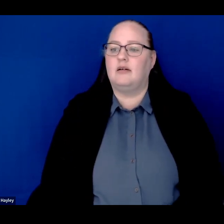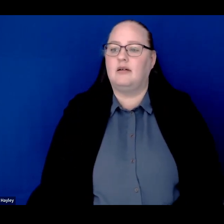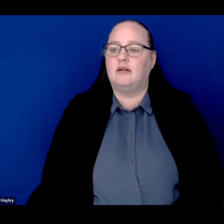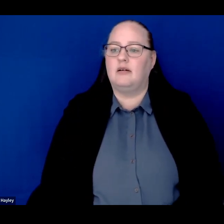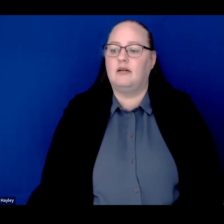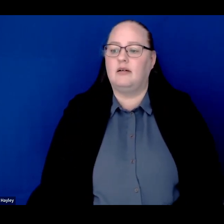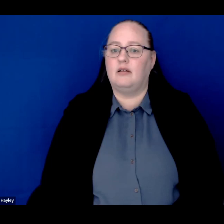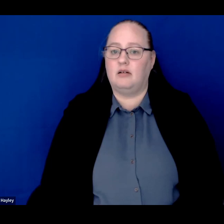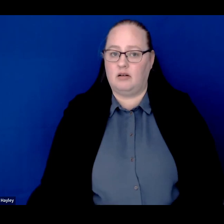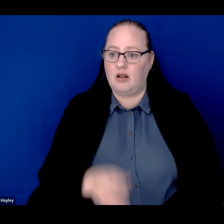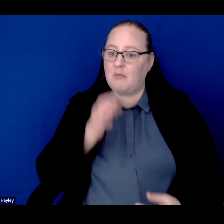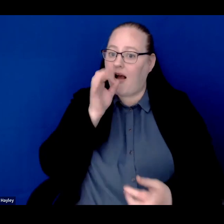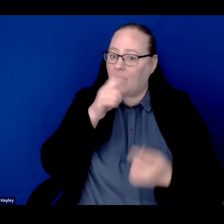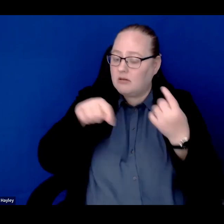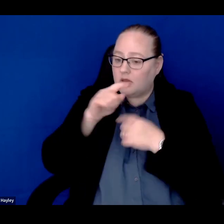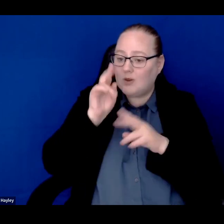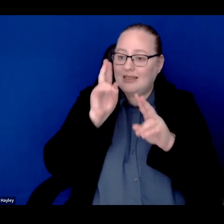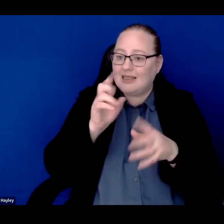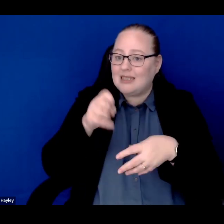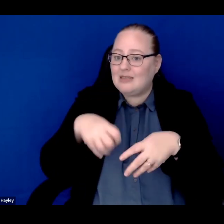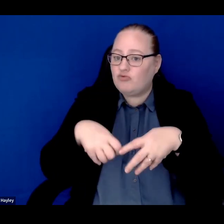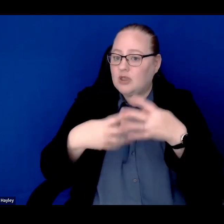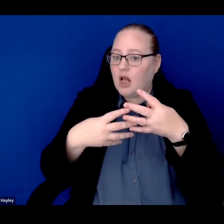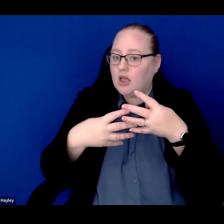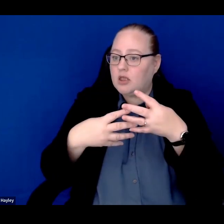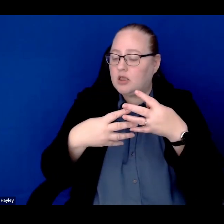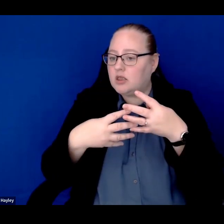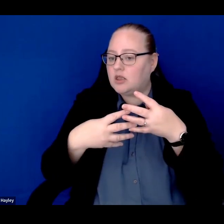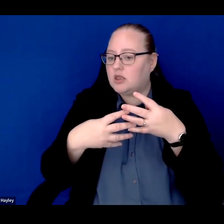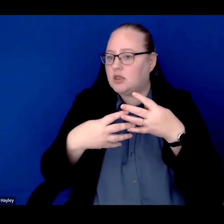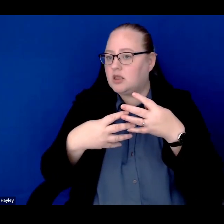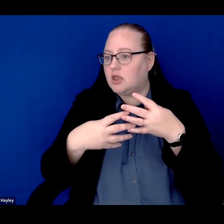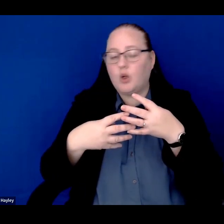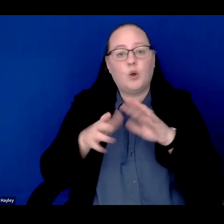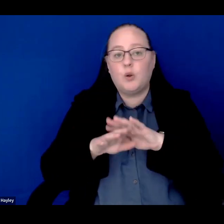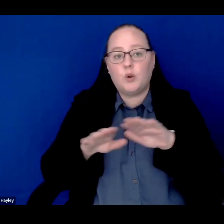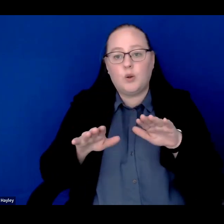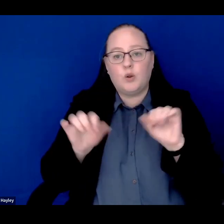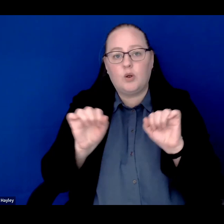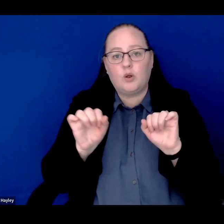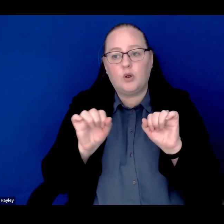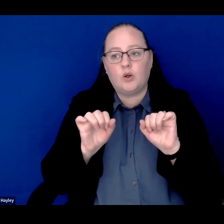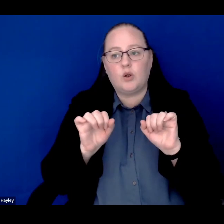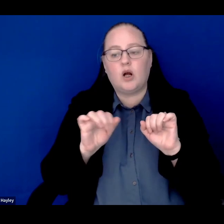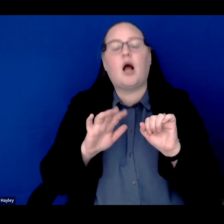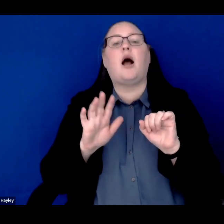Can people see the results? I'm not sure. Leo, you want to give me a thumbs up? No, you can't? Oh,